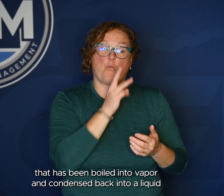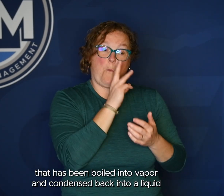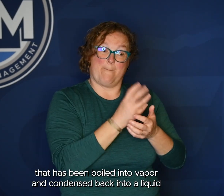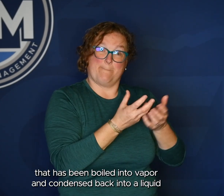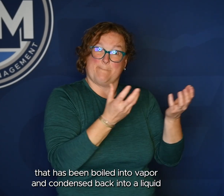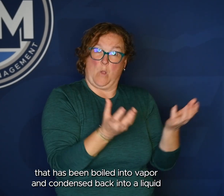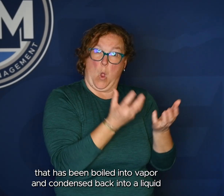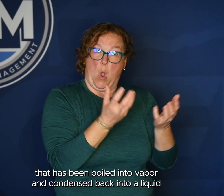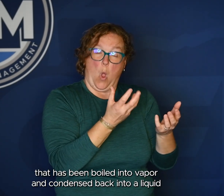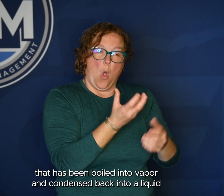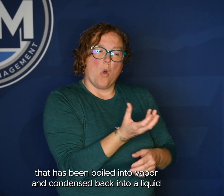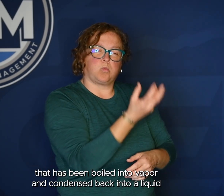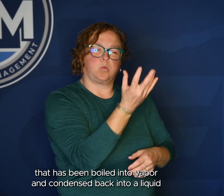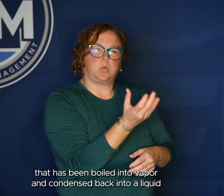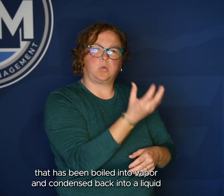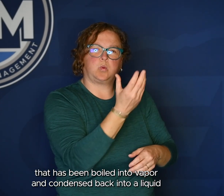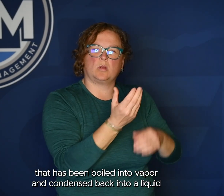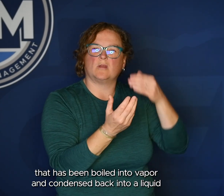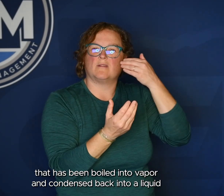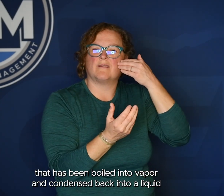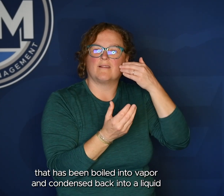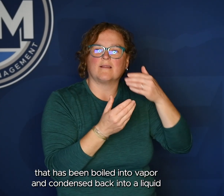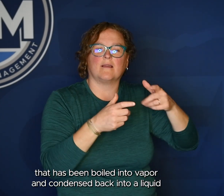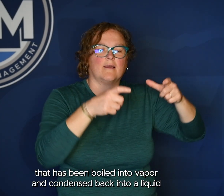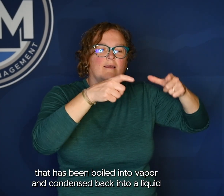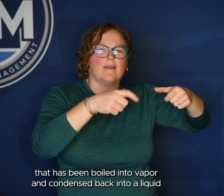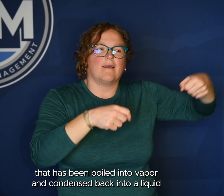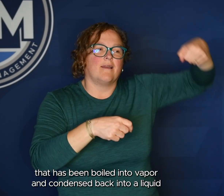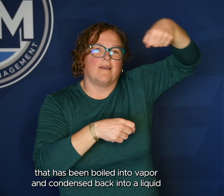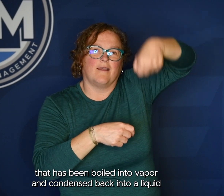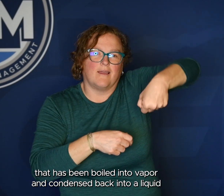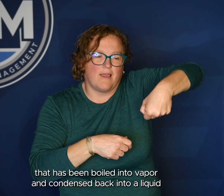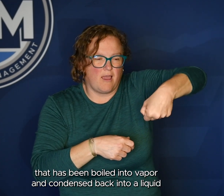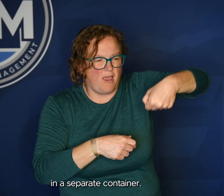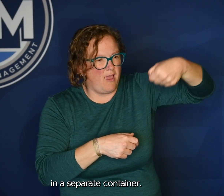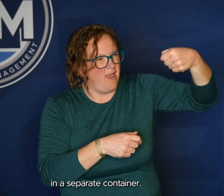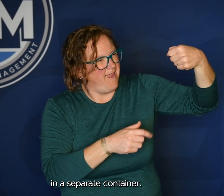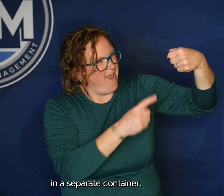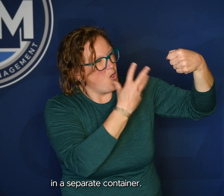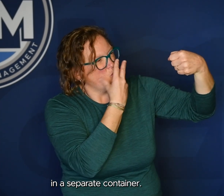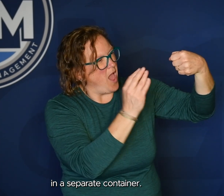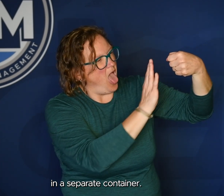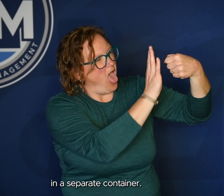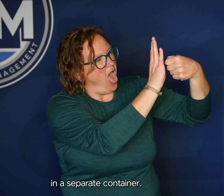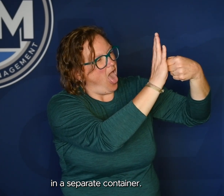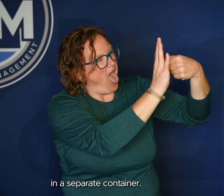Water that has been boiled into vapor and condensed back into a liquid in a